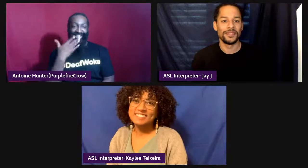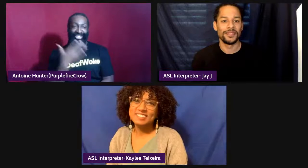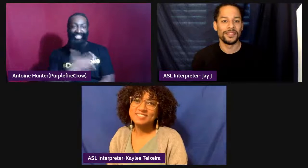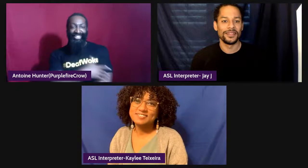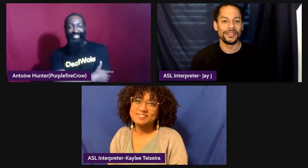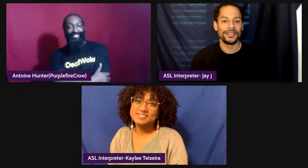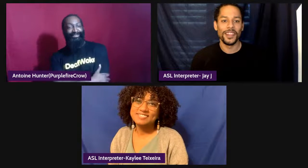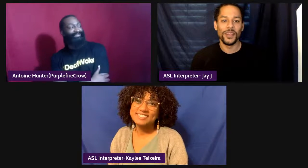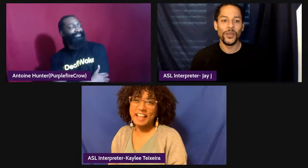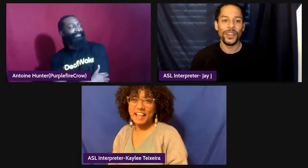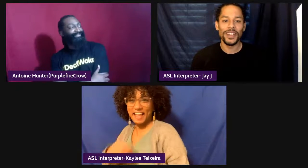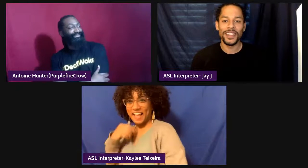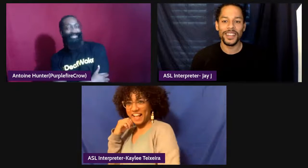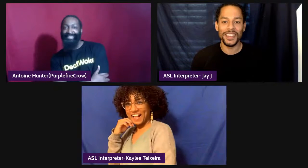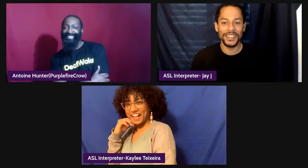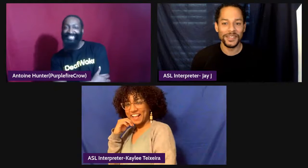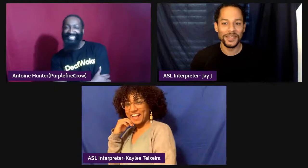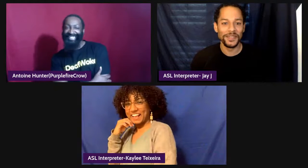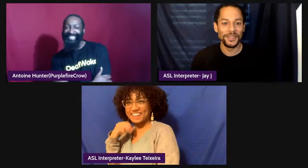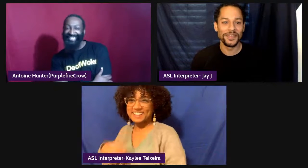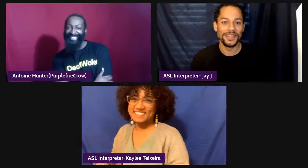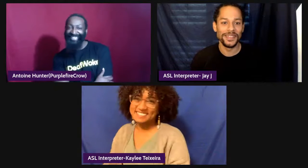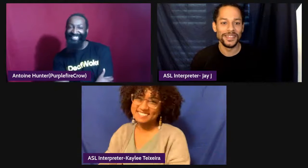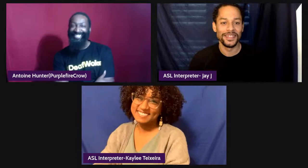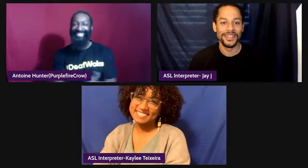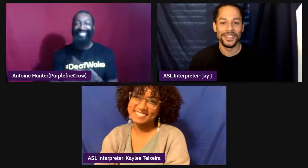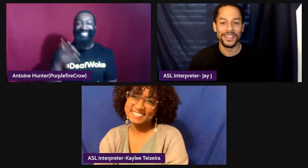We look good. We look good.